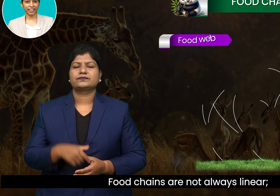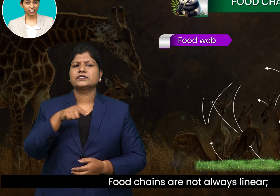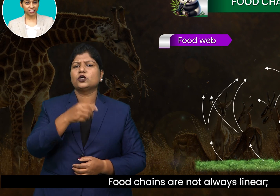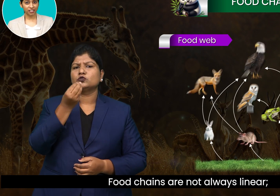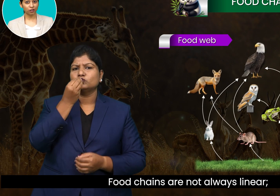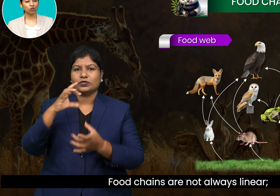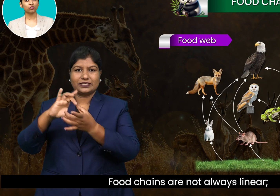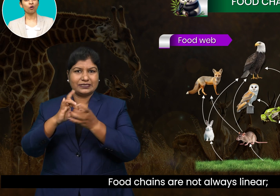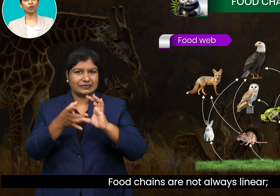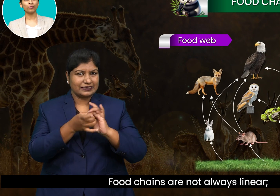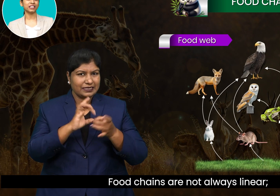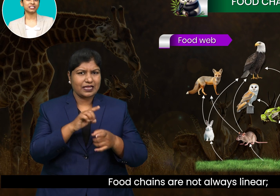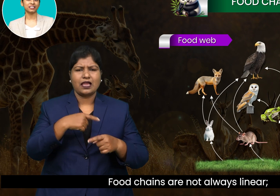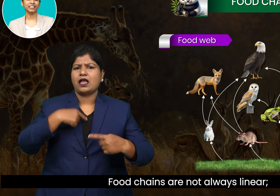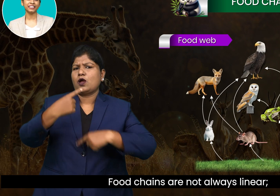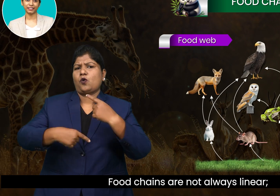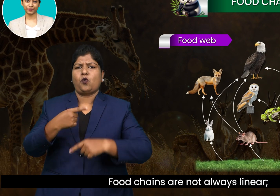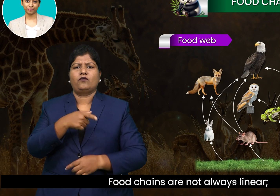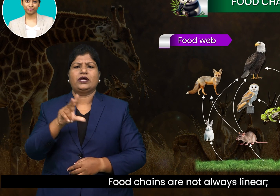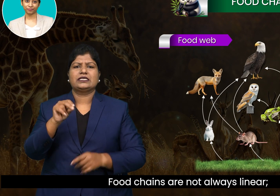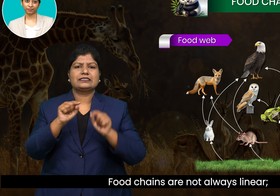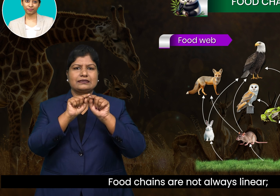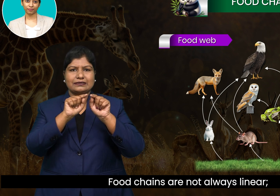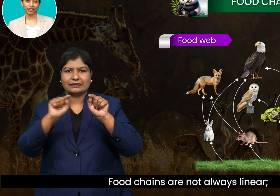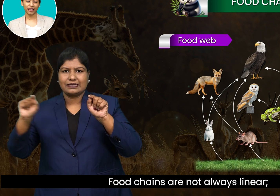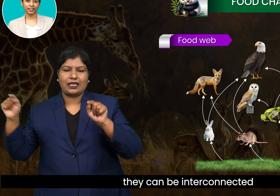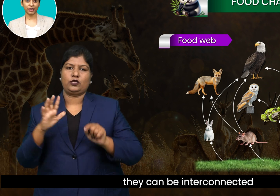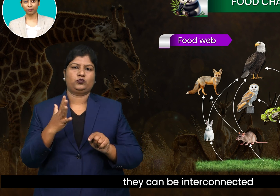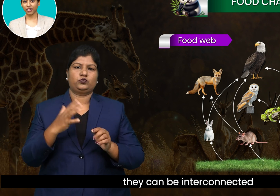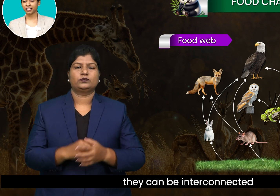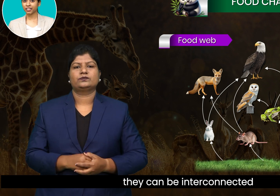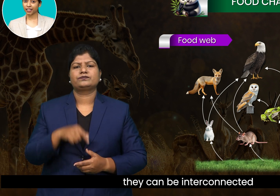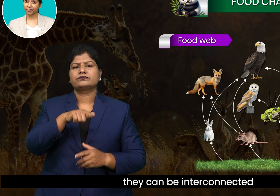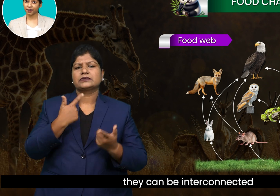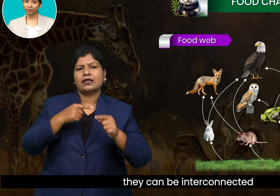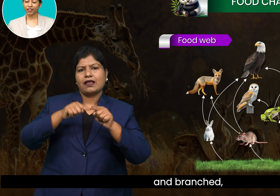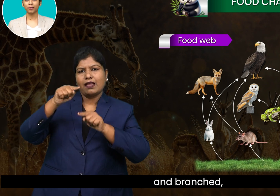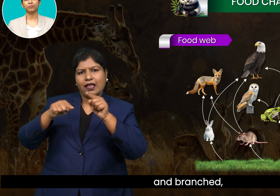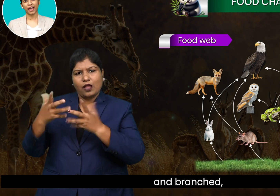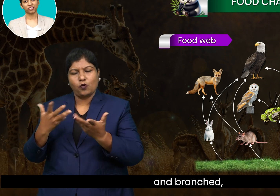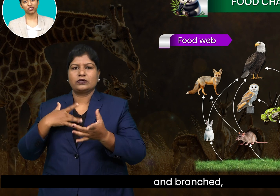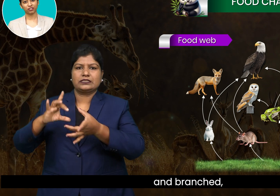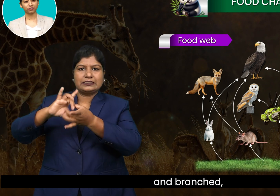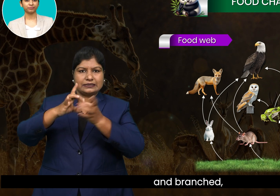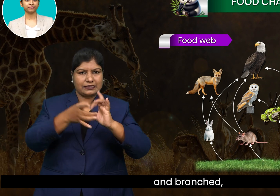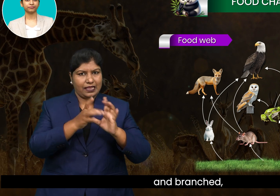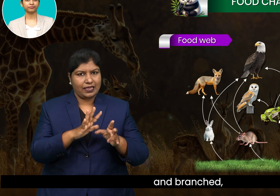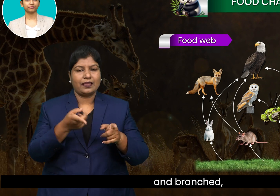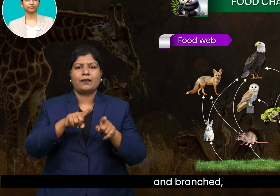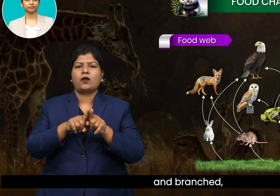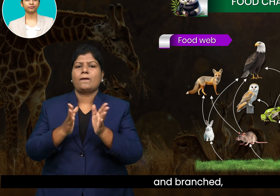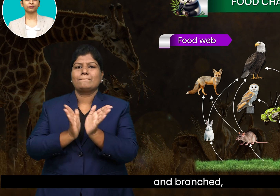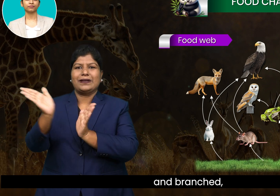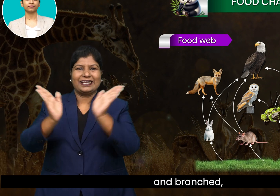Food chains are not always linear. They can be interconnected and branched,